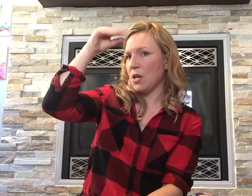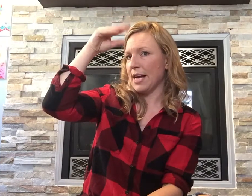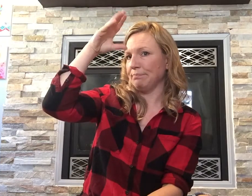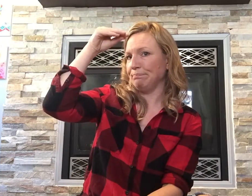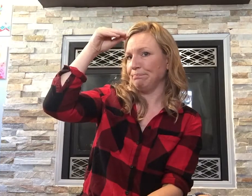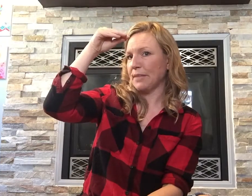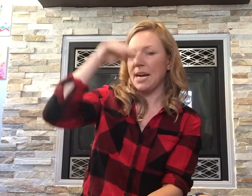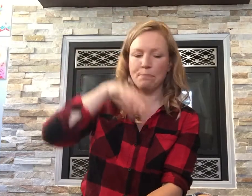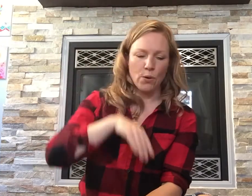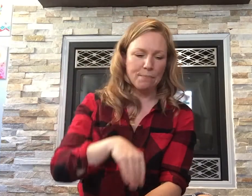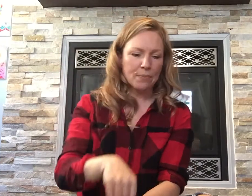hat. Okay, boy.